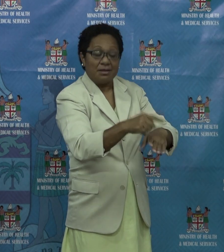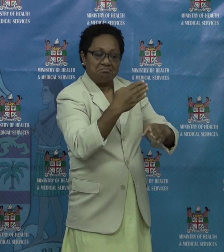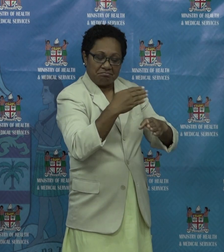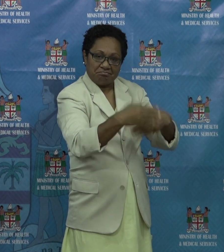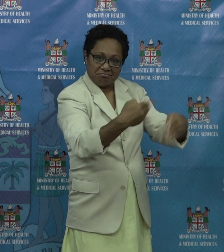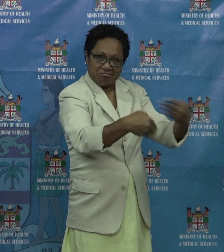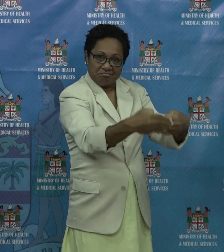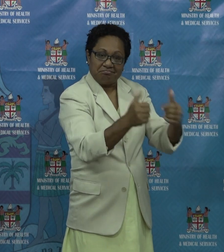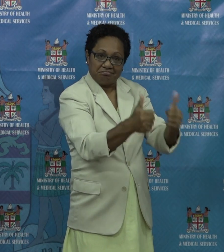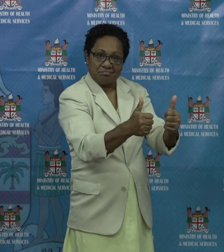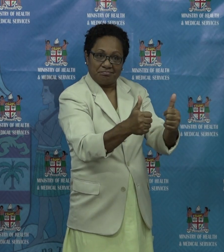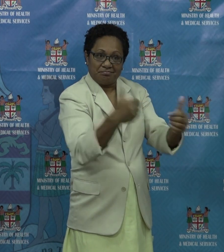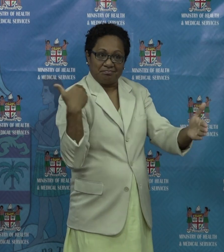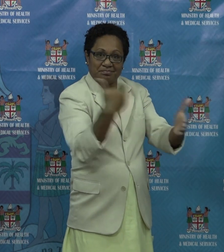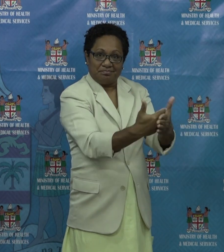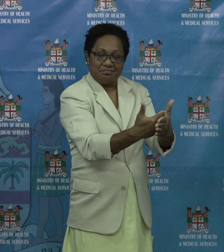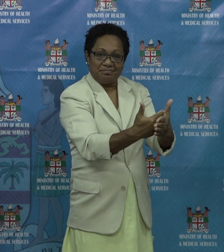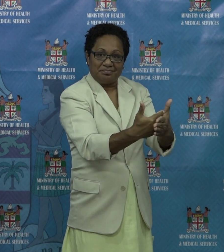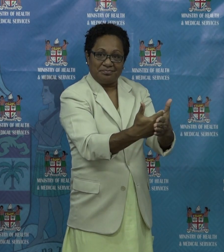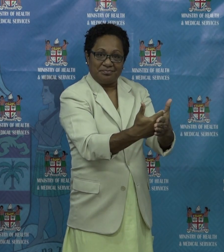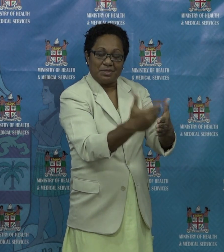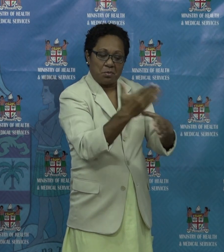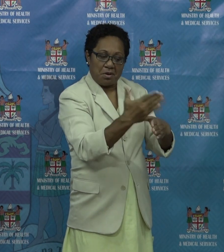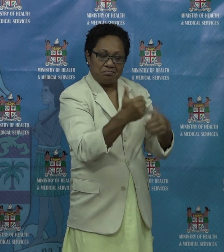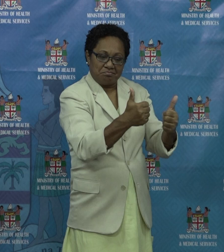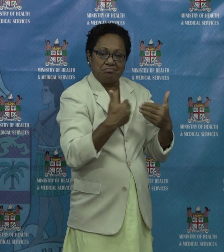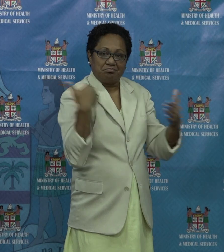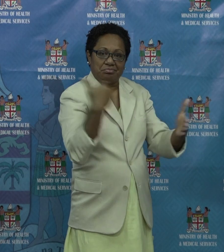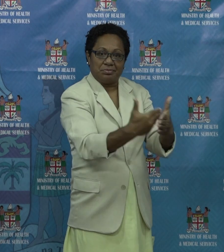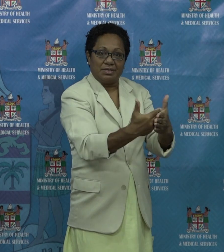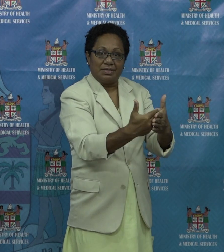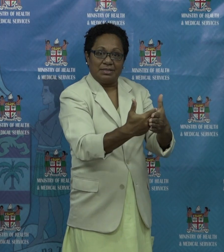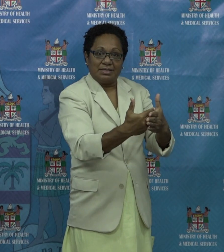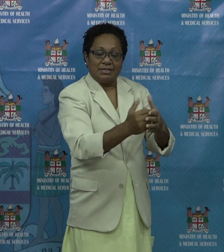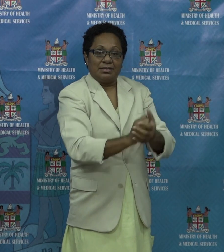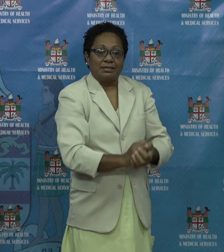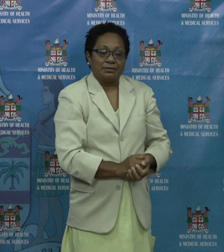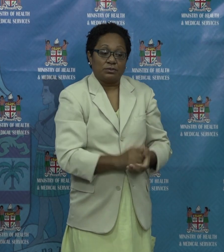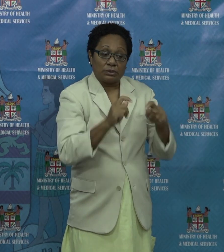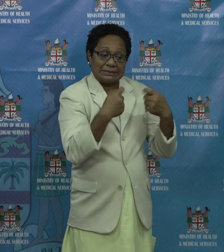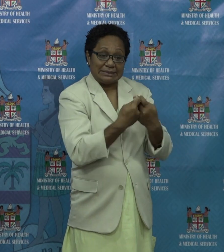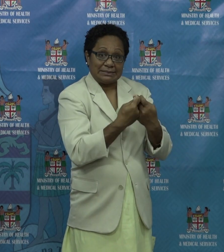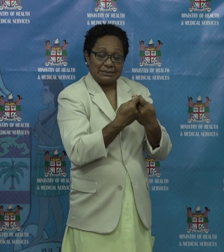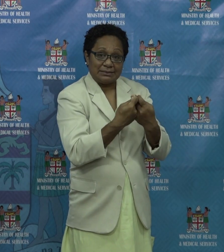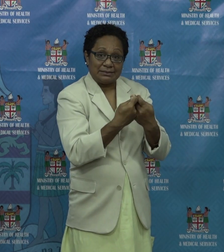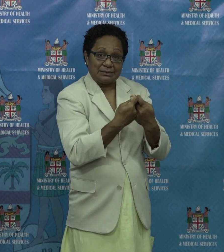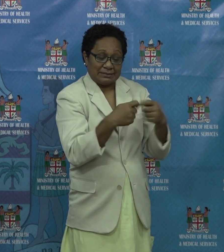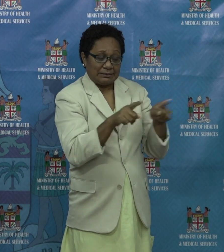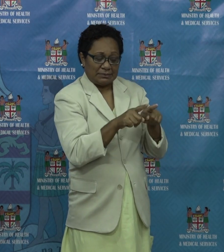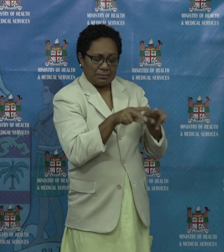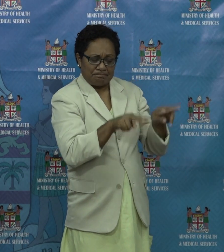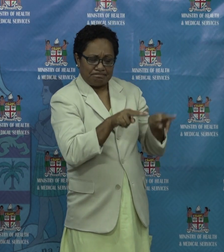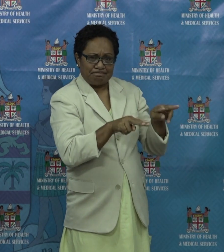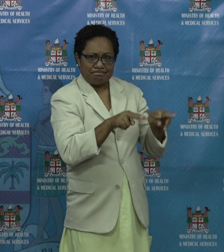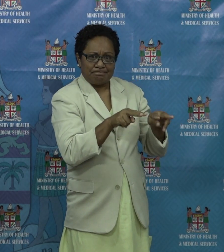operation to date, and the team are also looking at the need and the demand from the population of Lautoka